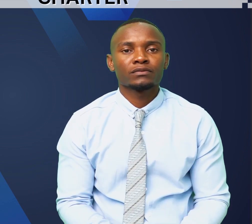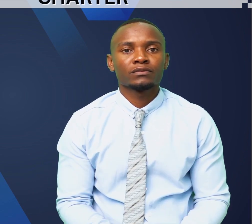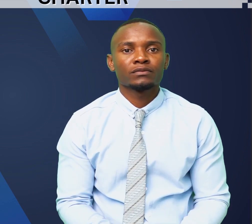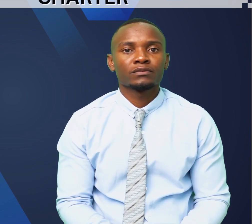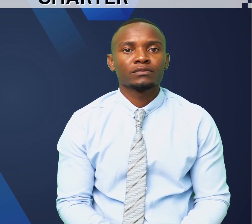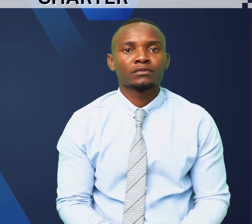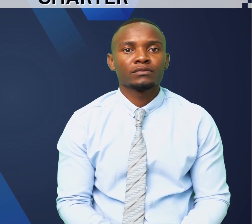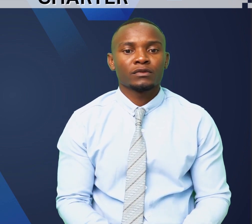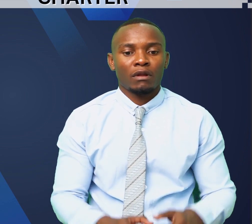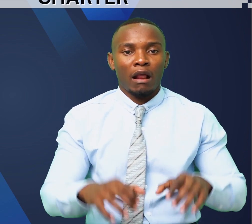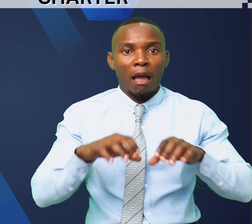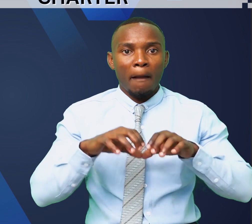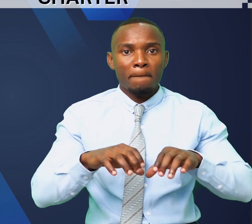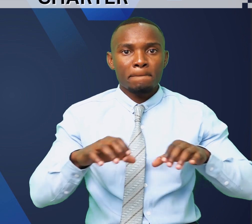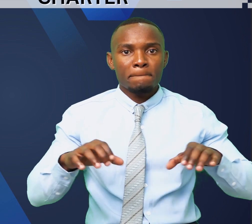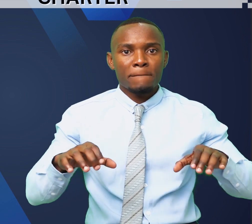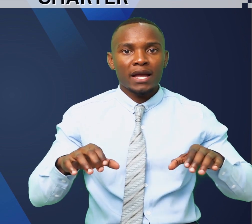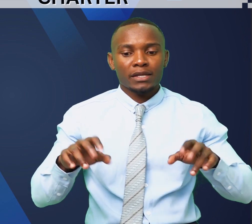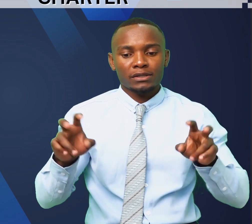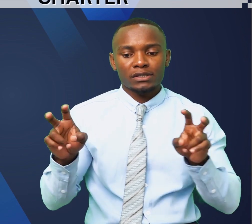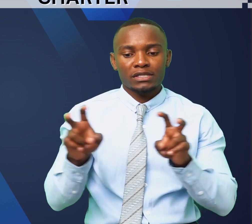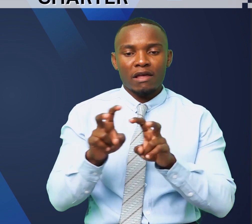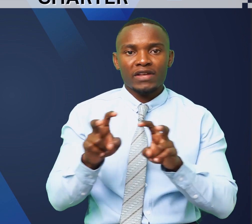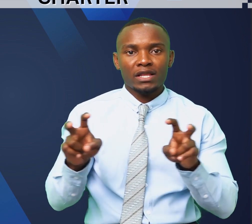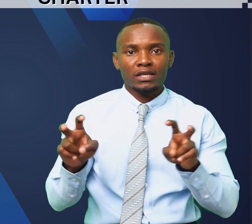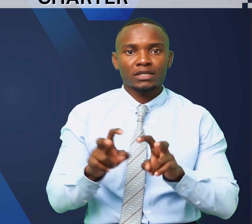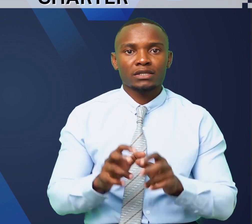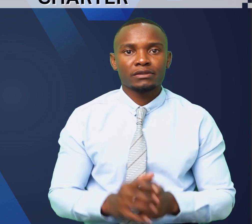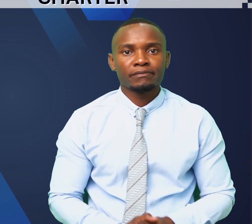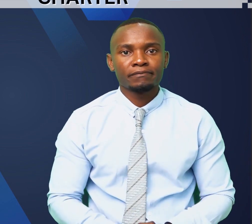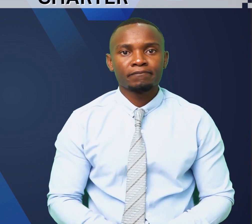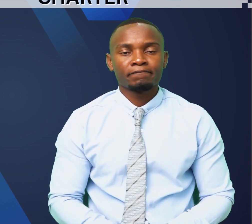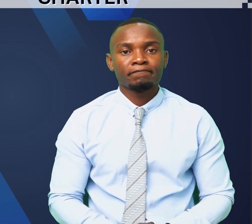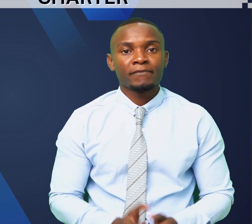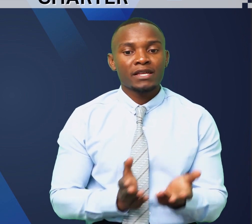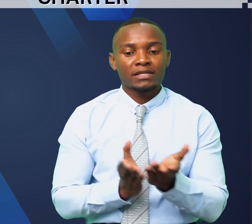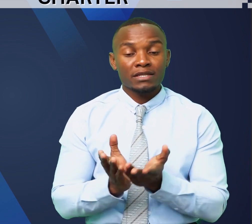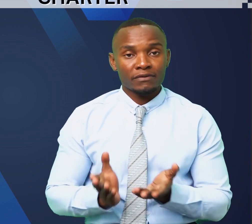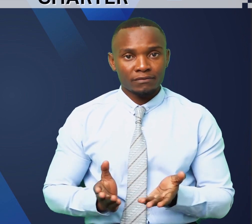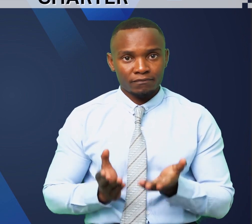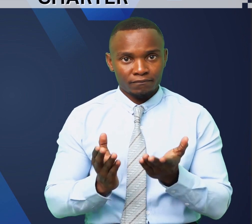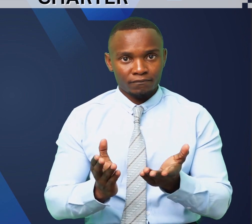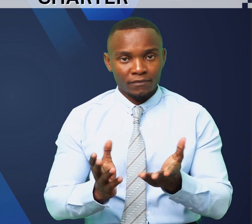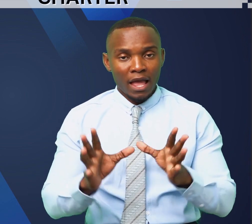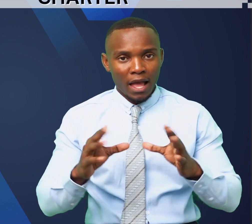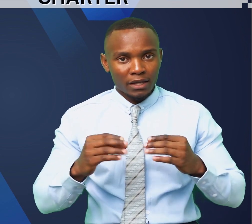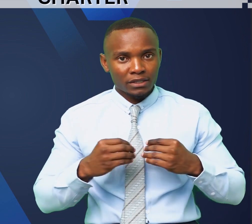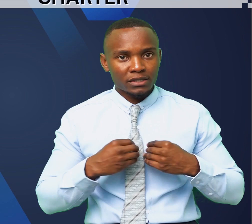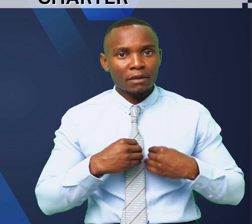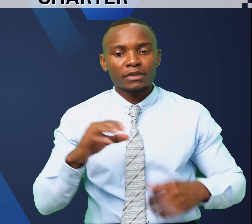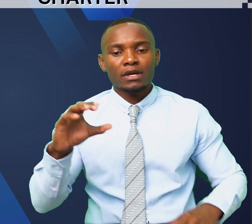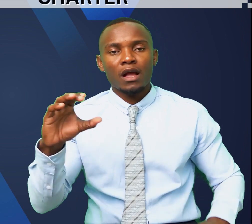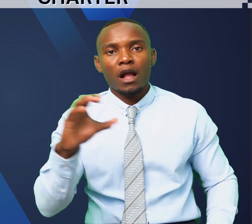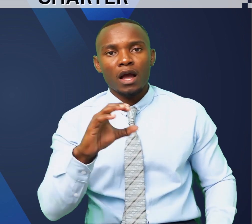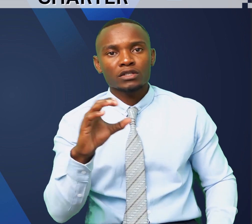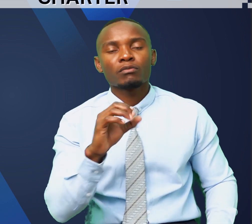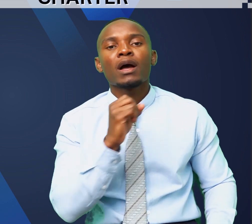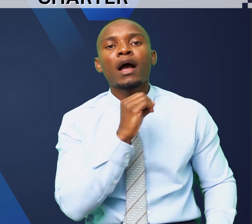Market surveillance. Service rendered, acknowledge consumer complaints.